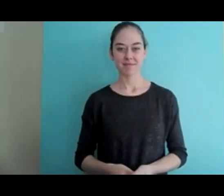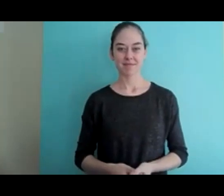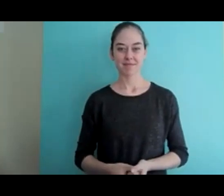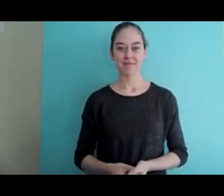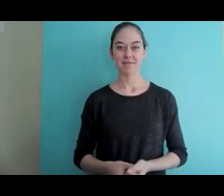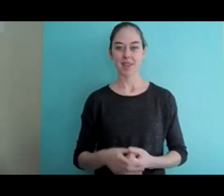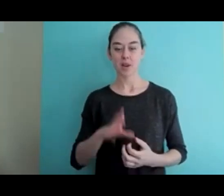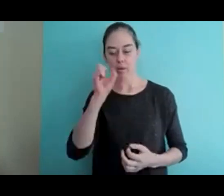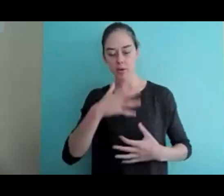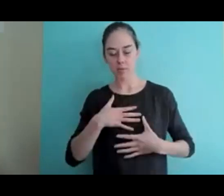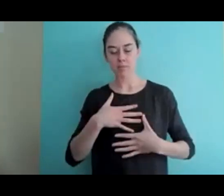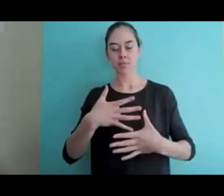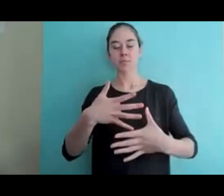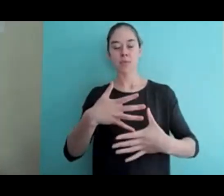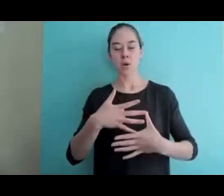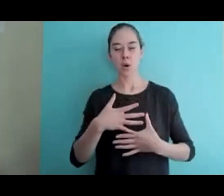Breathe.